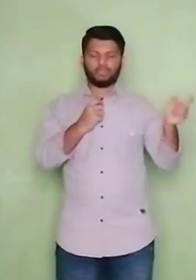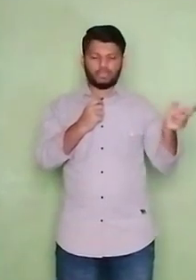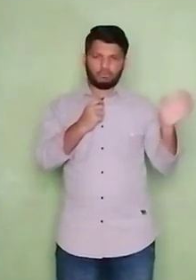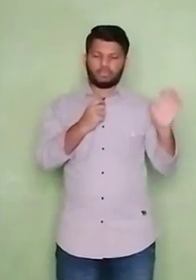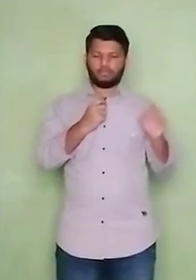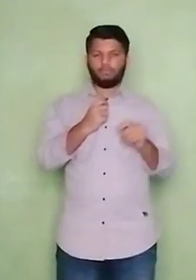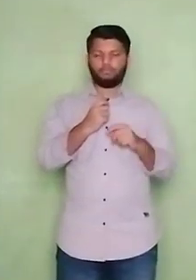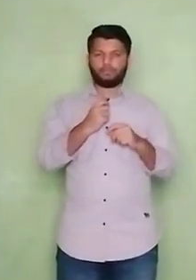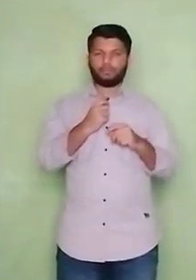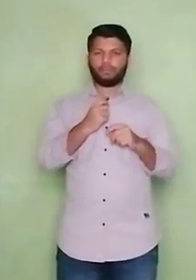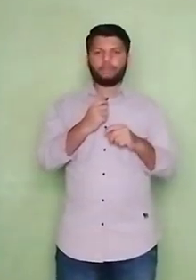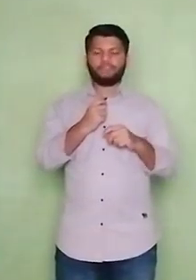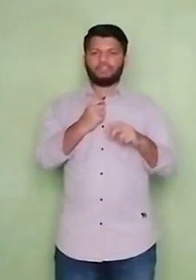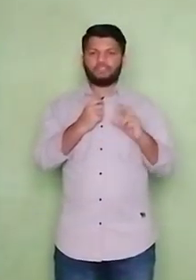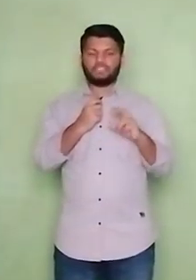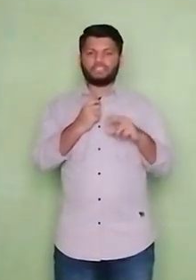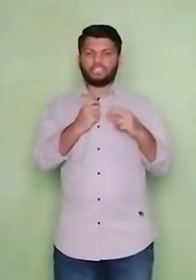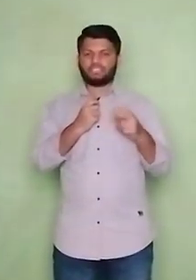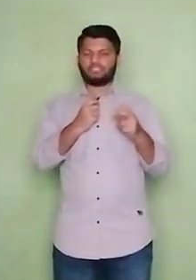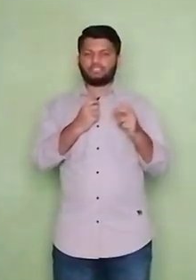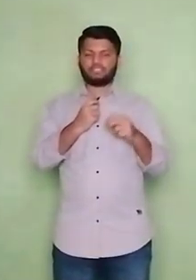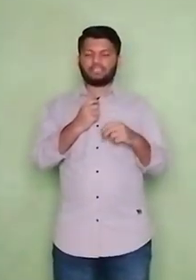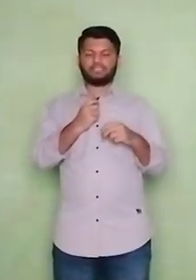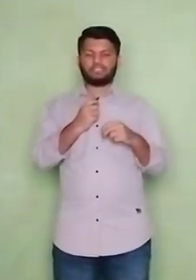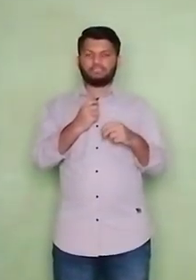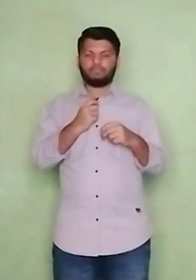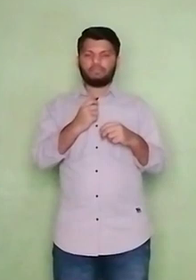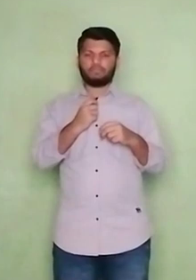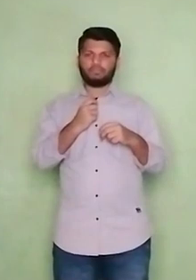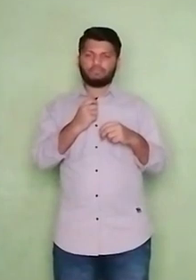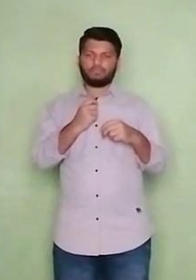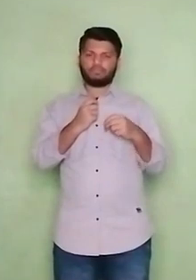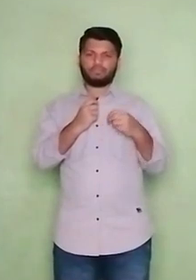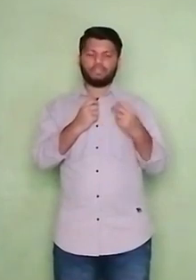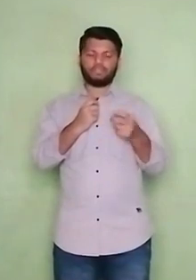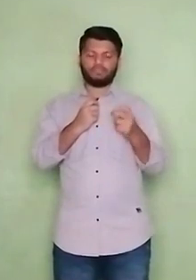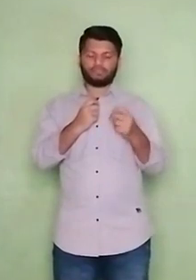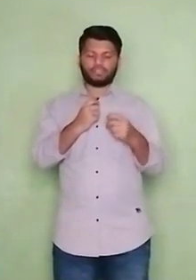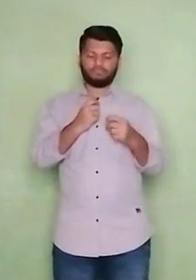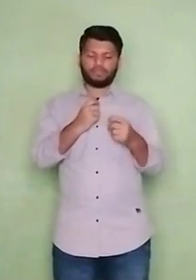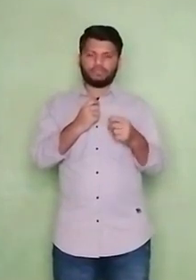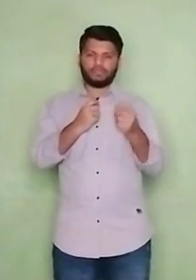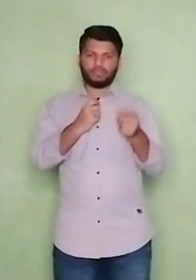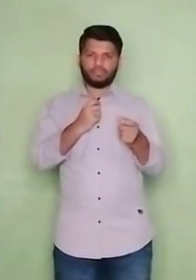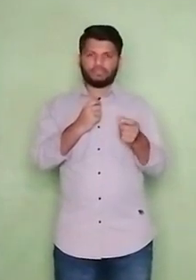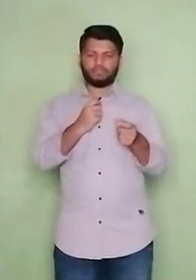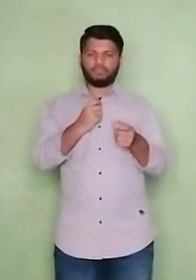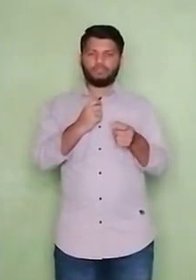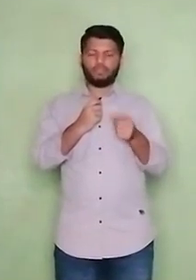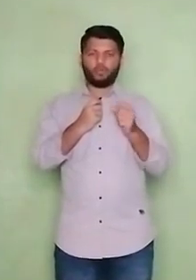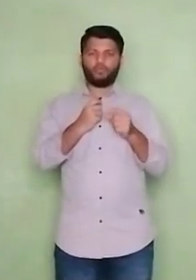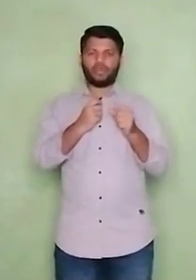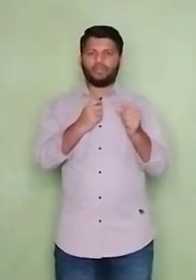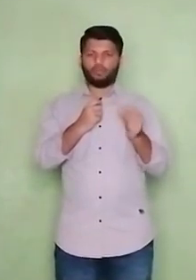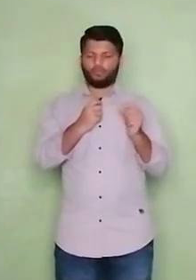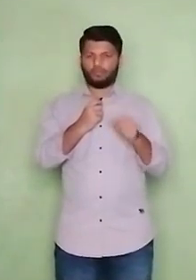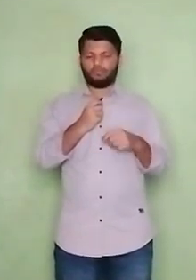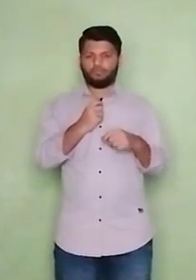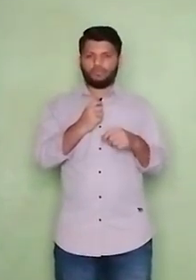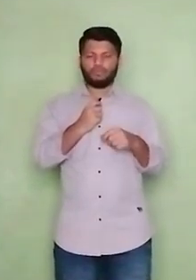decrement. Then the next second statement, iterative statement, is a while loop.